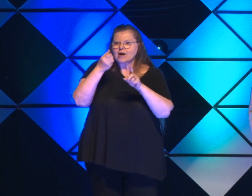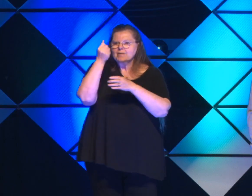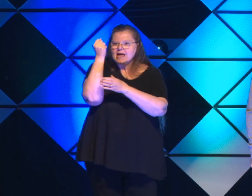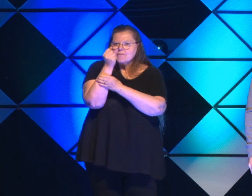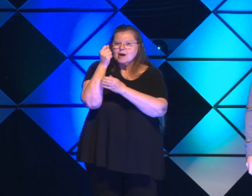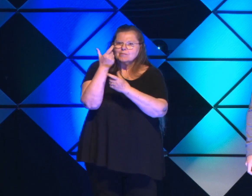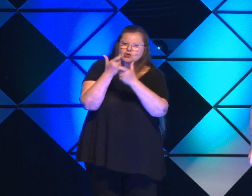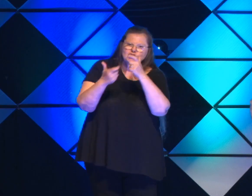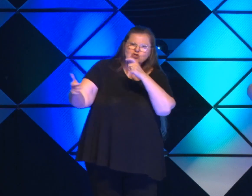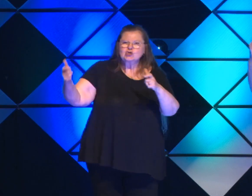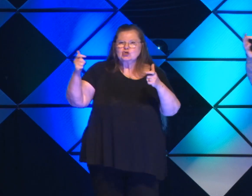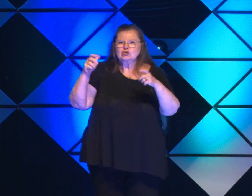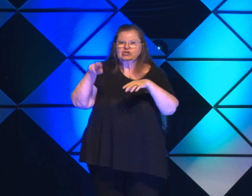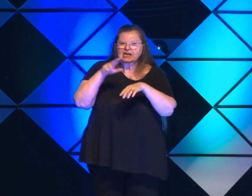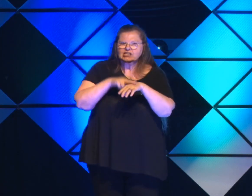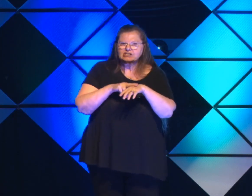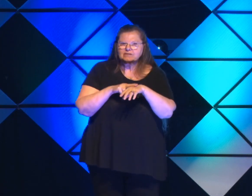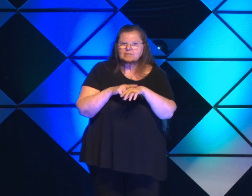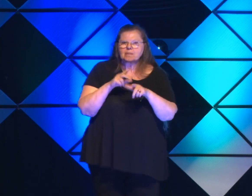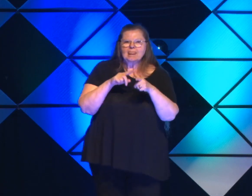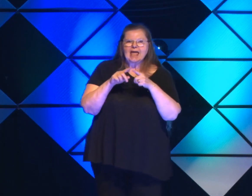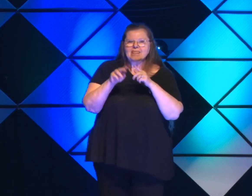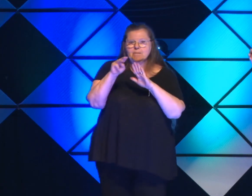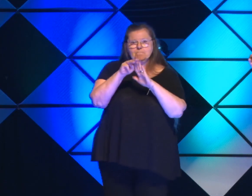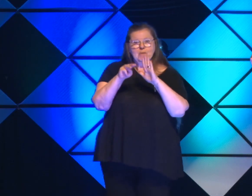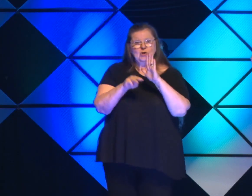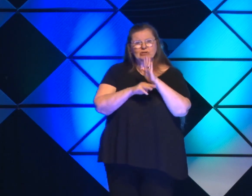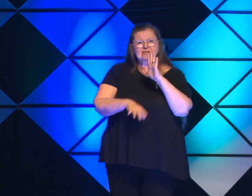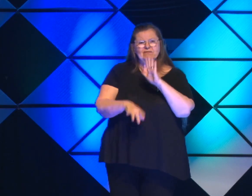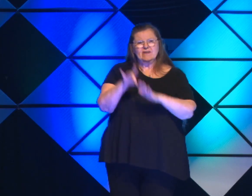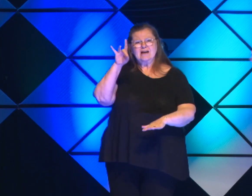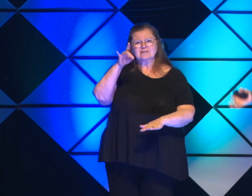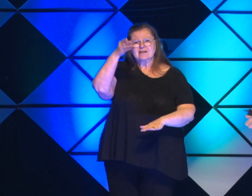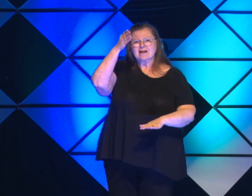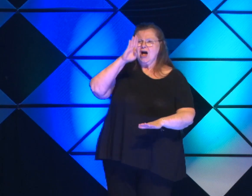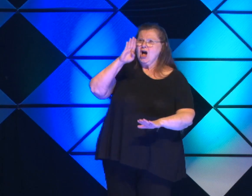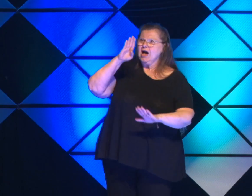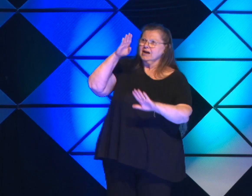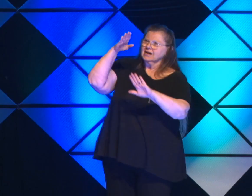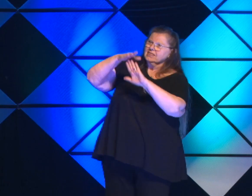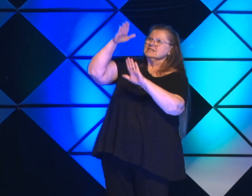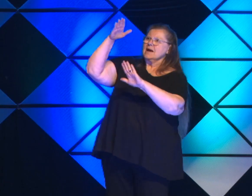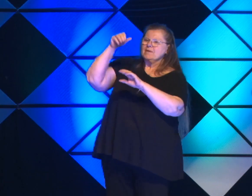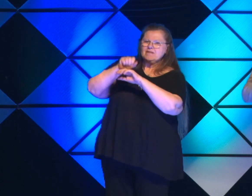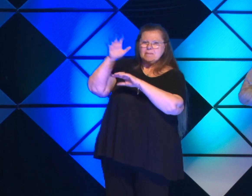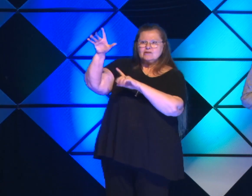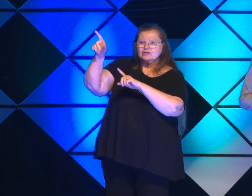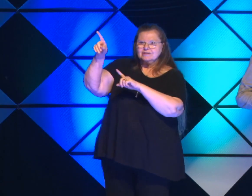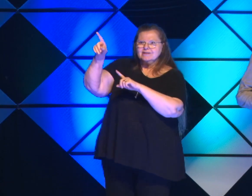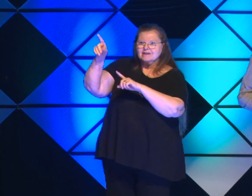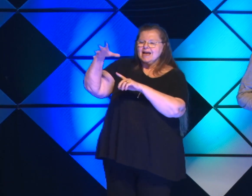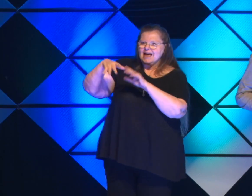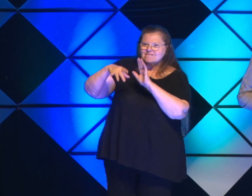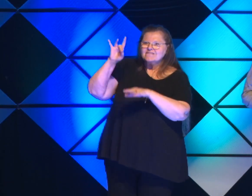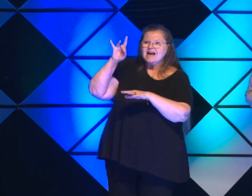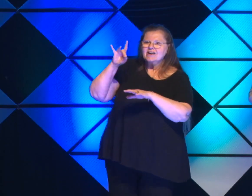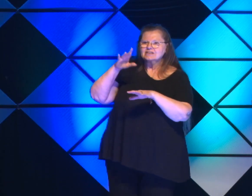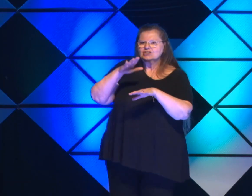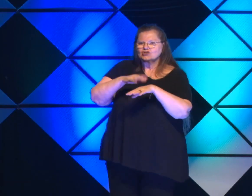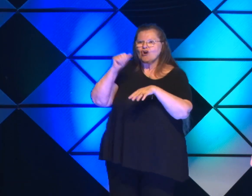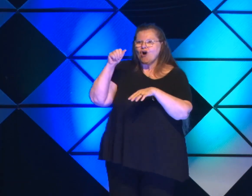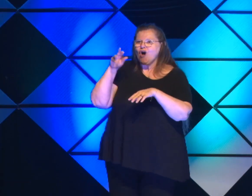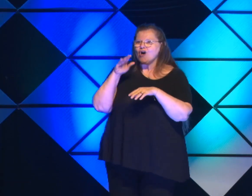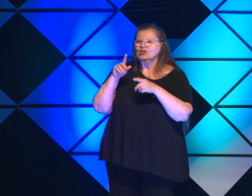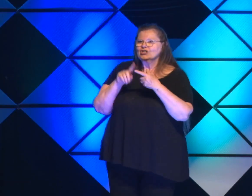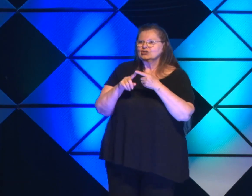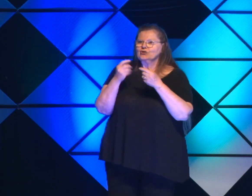the revelation of God as Yahweh, this name for this deity, on a mountain. He received his call to free the people from the bondage